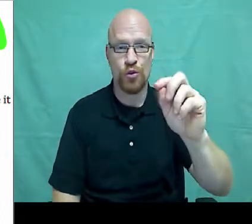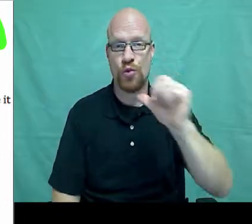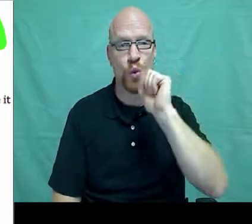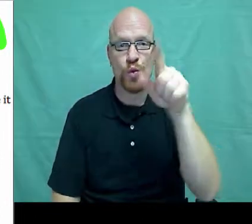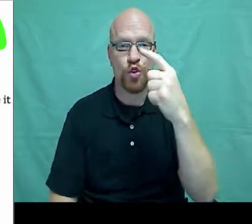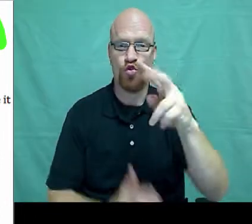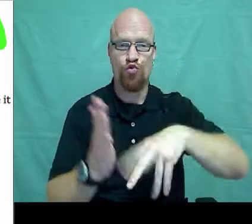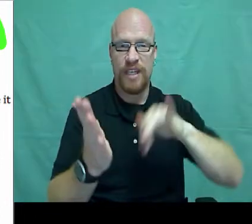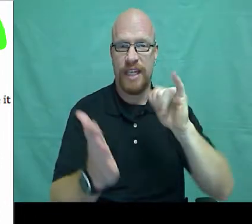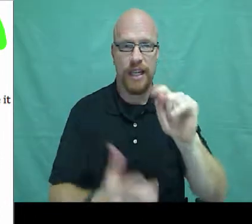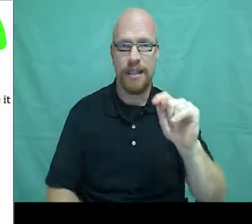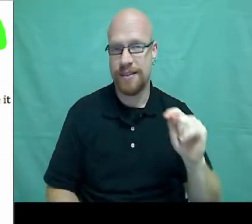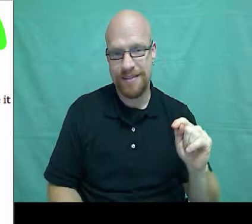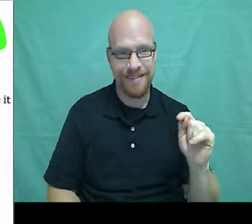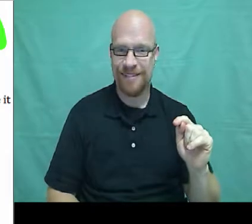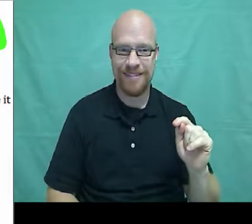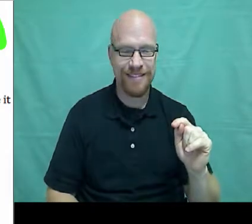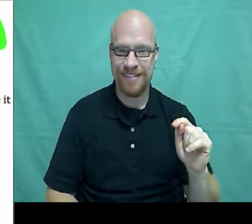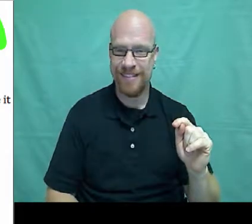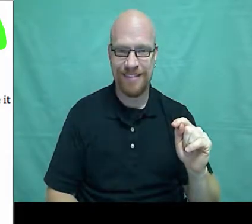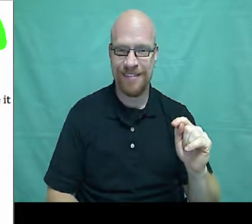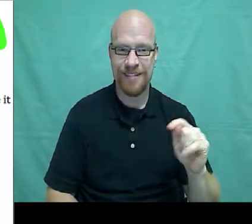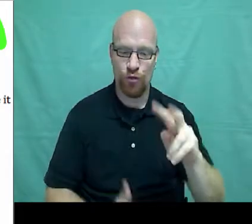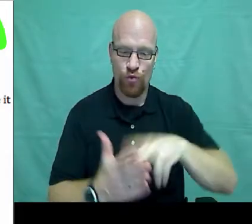don't just read your slides like I just said.